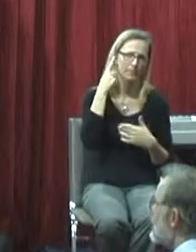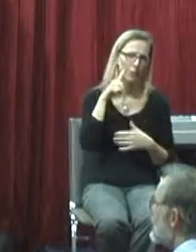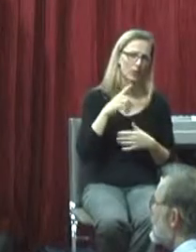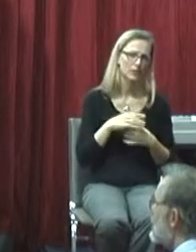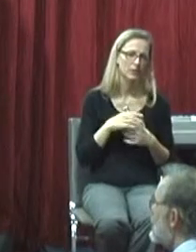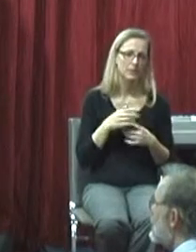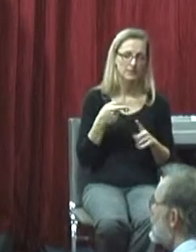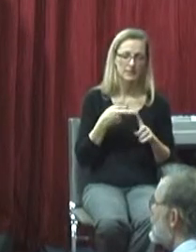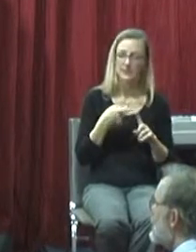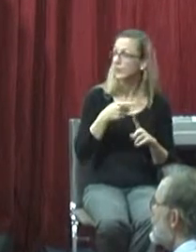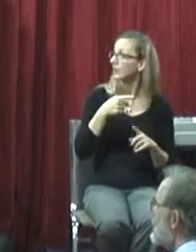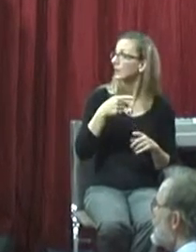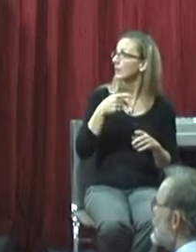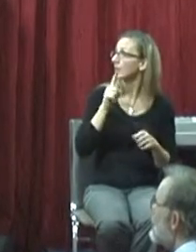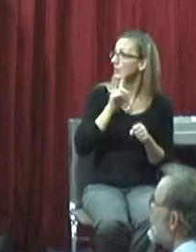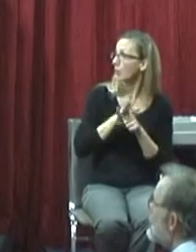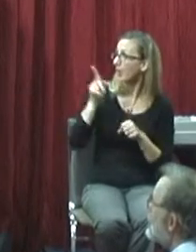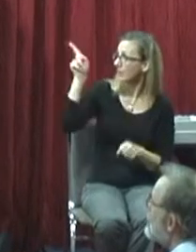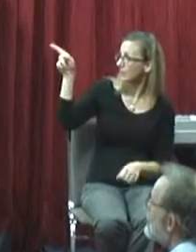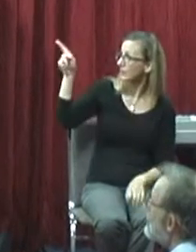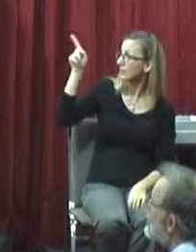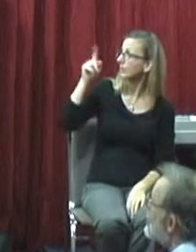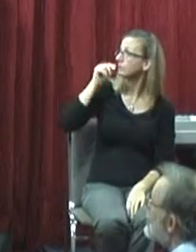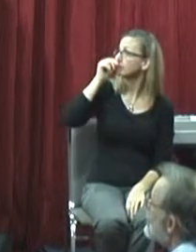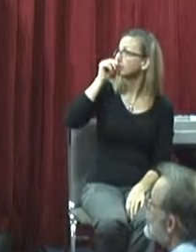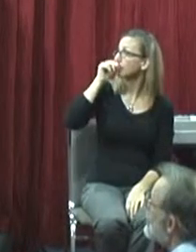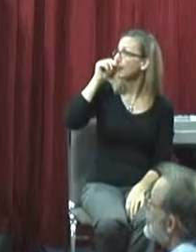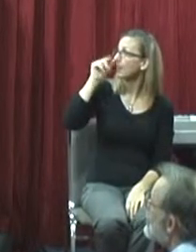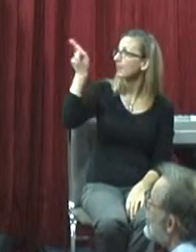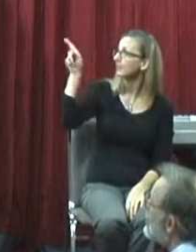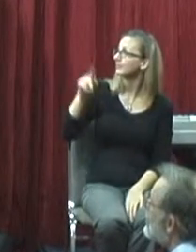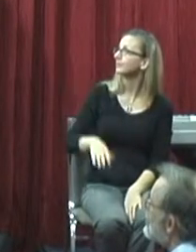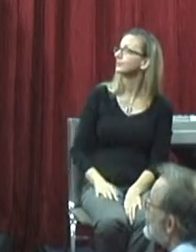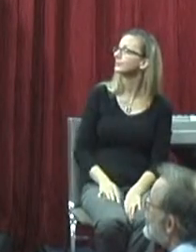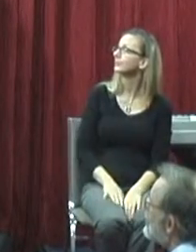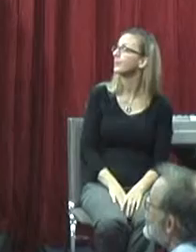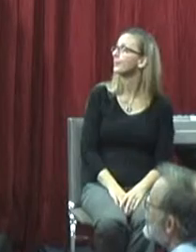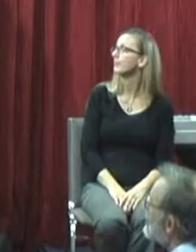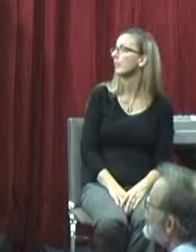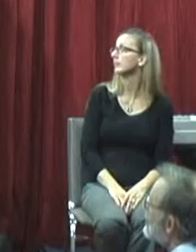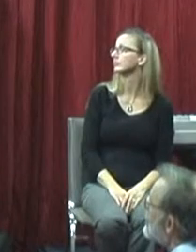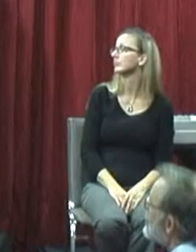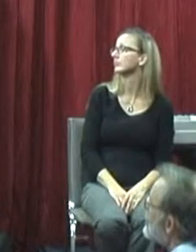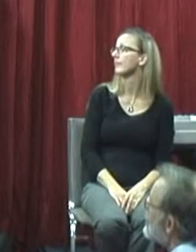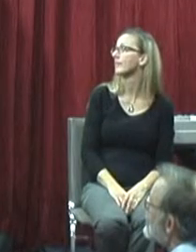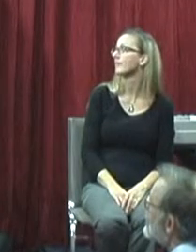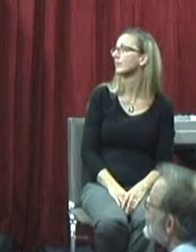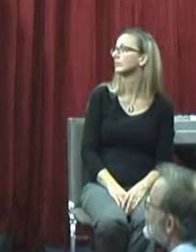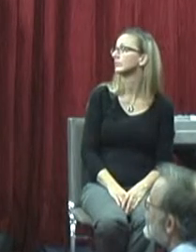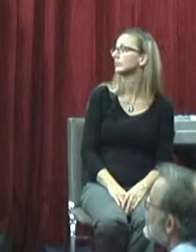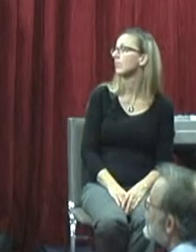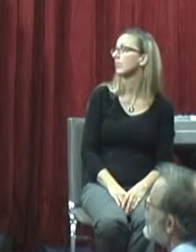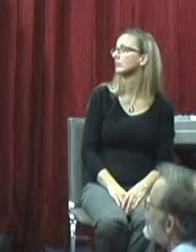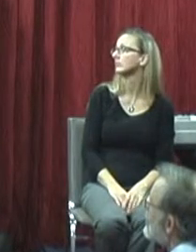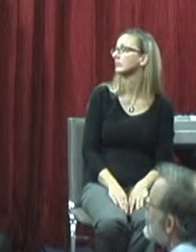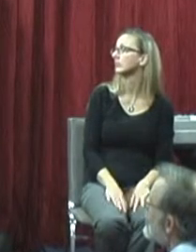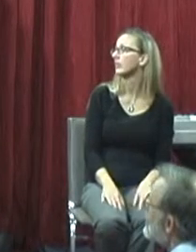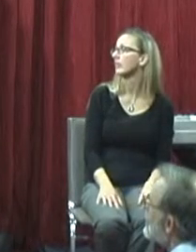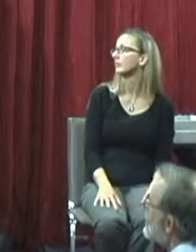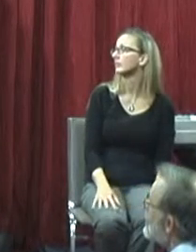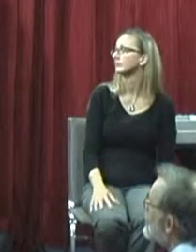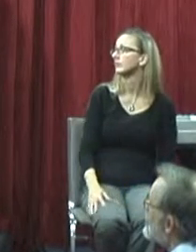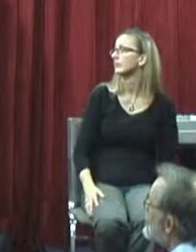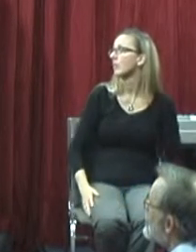promise in Romans 8. Furthermore, we know that God causes everything to work together for the good